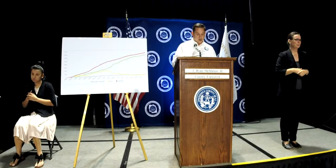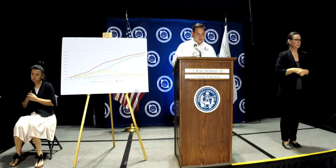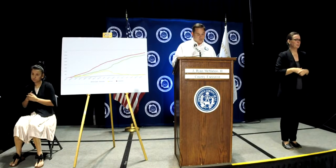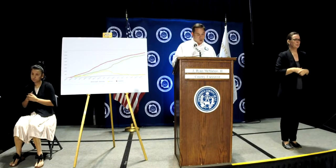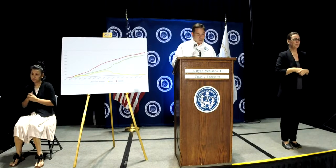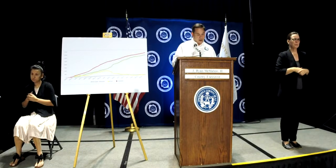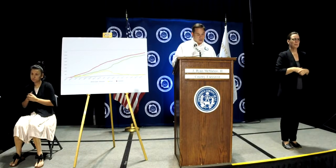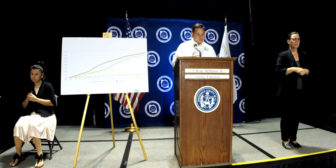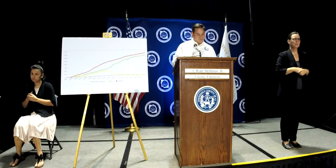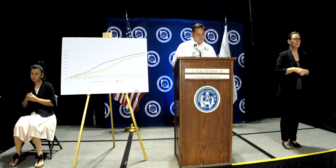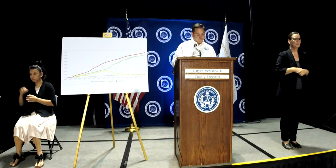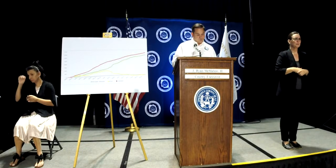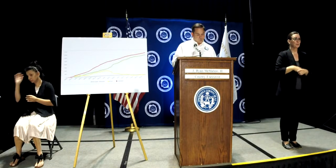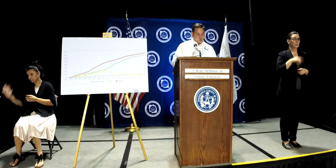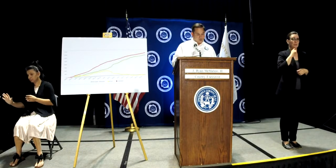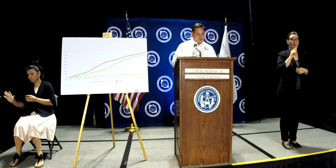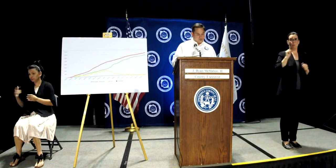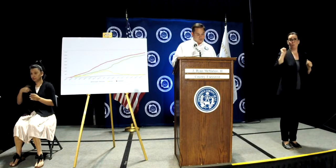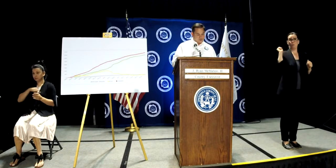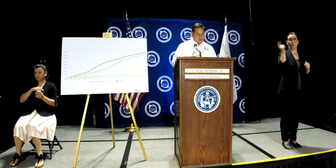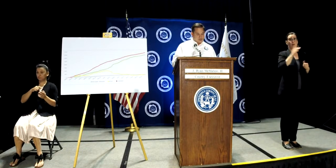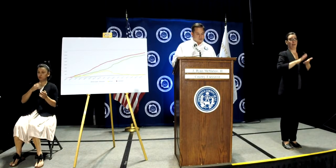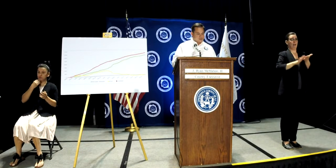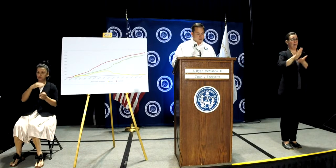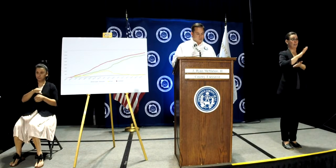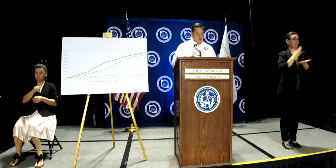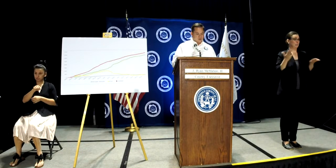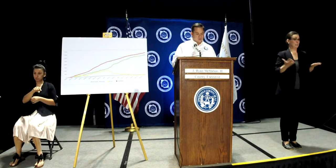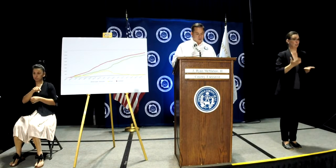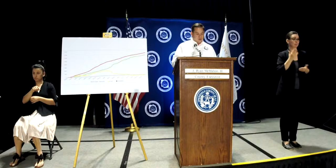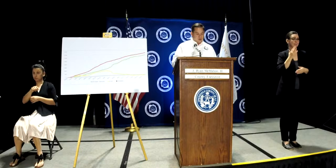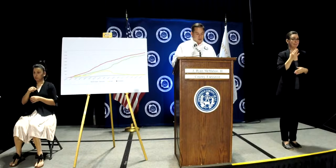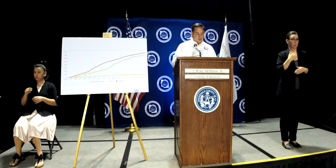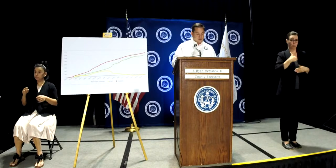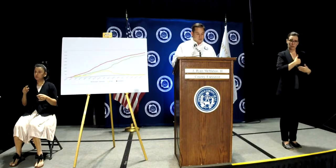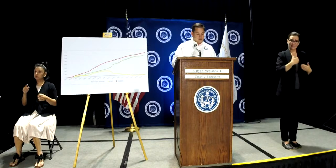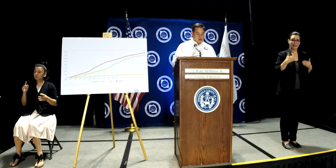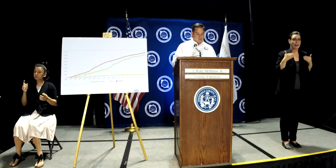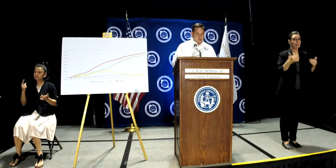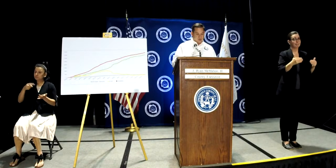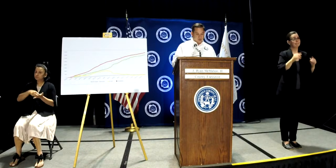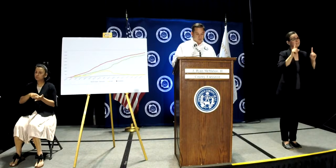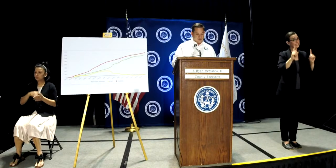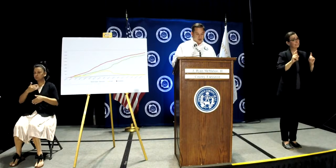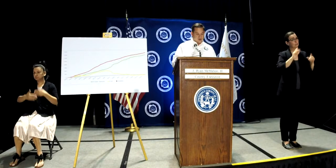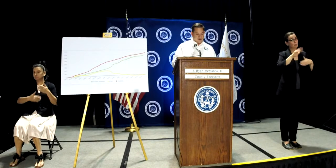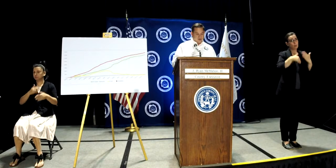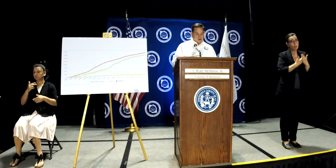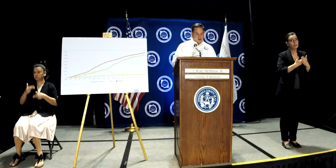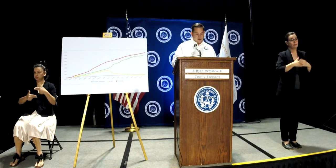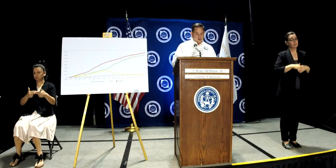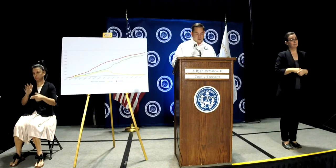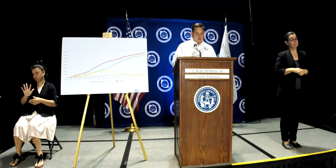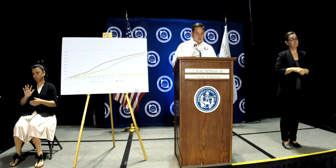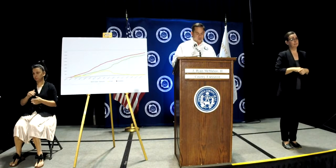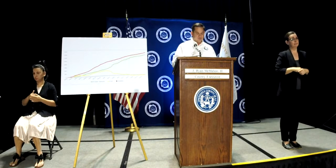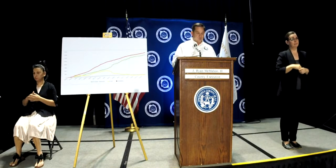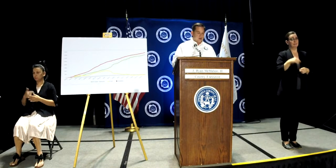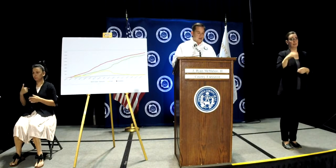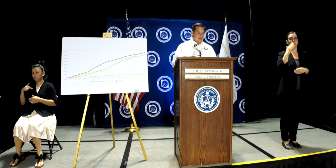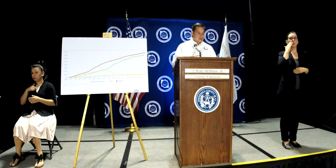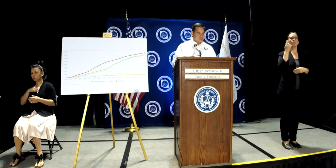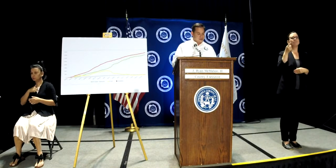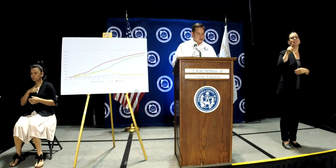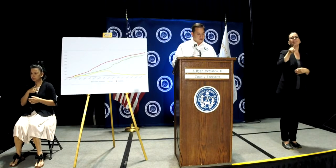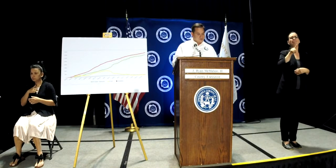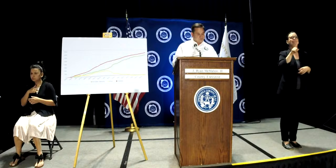since we've had them all back related to the testing that we've done and then the sampling that we've had. I think we have